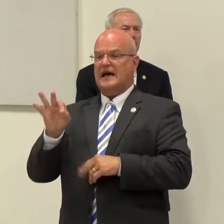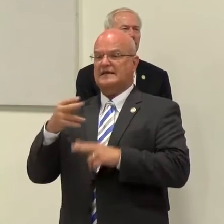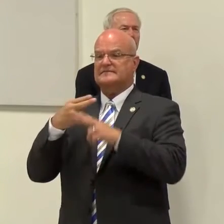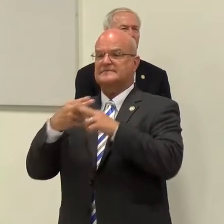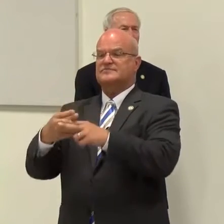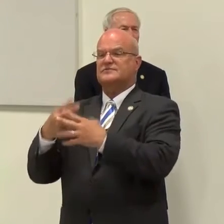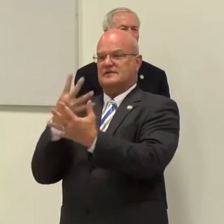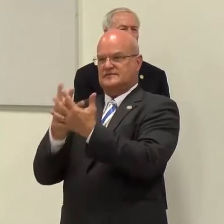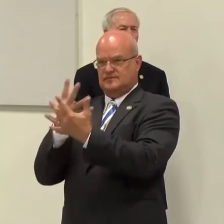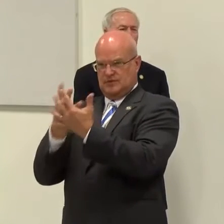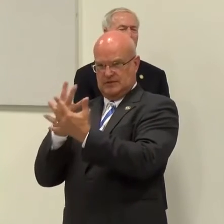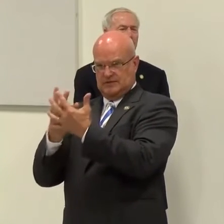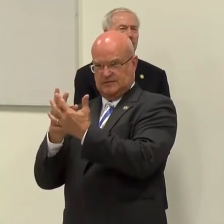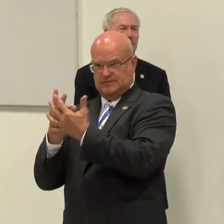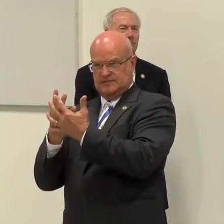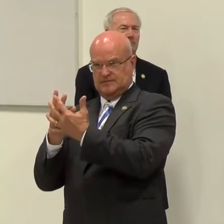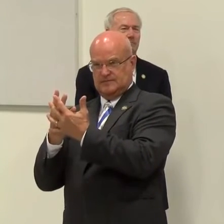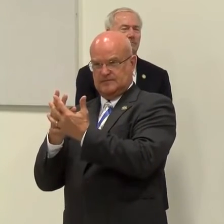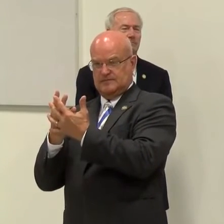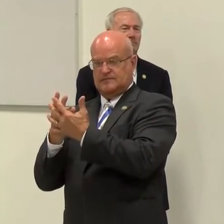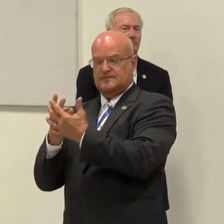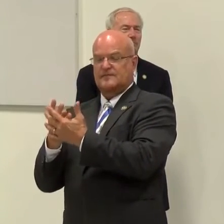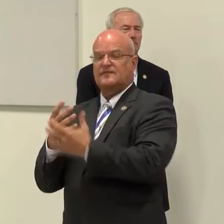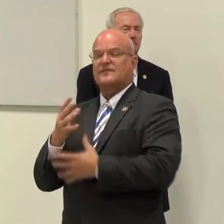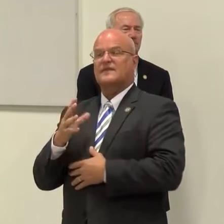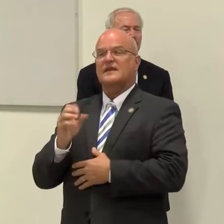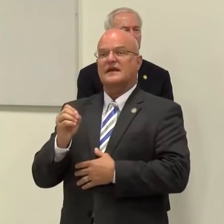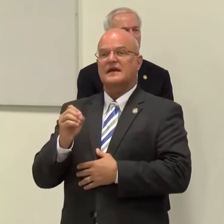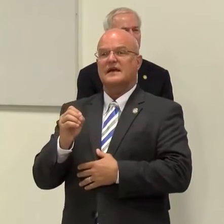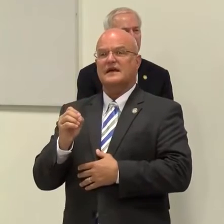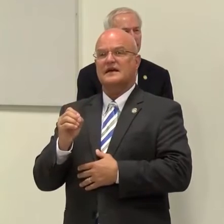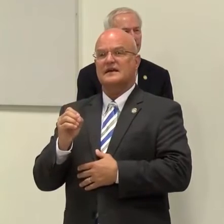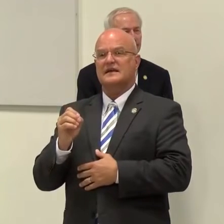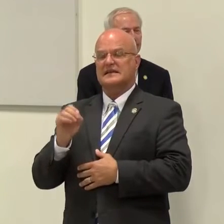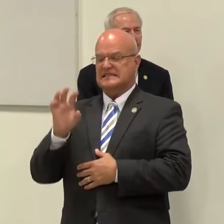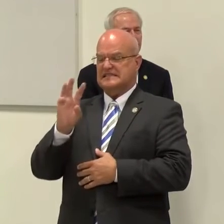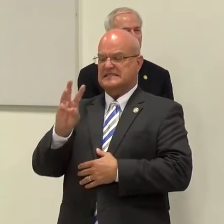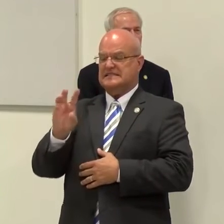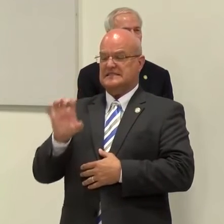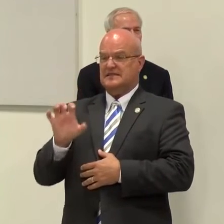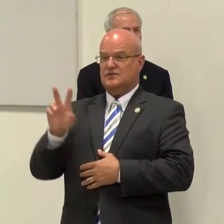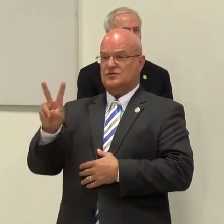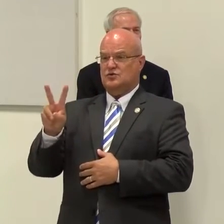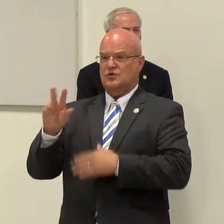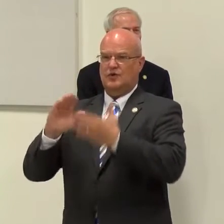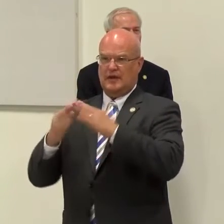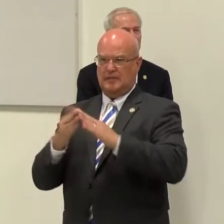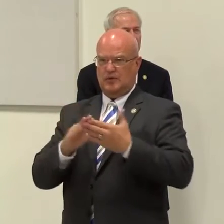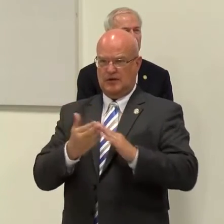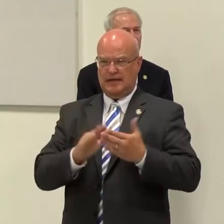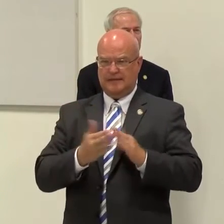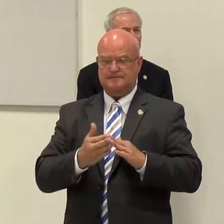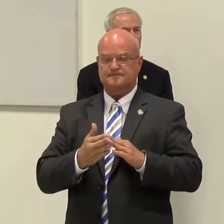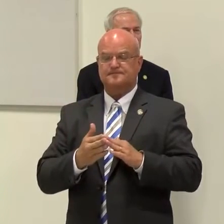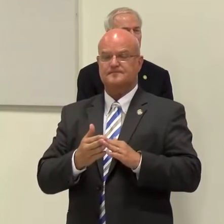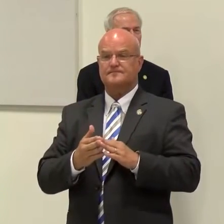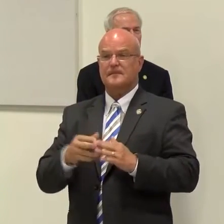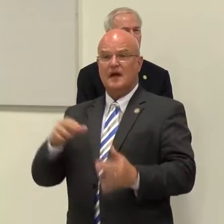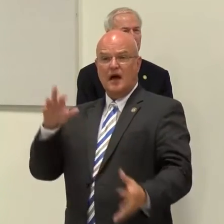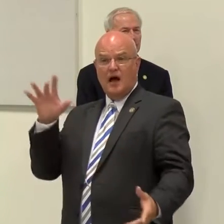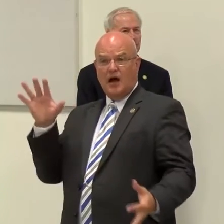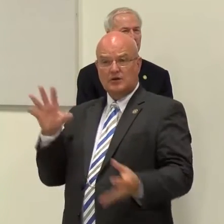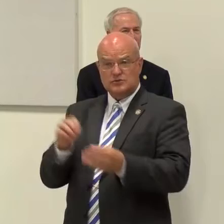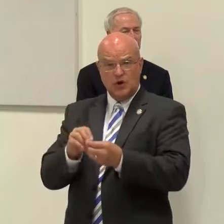as being in correctional facilities, and 602 are from the community. Our